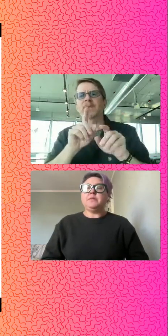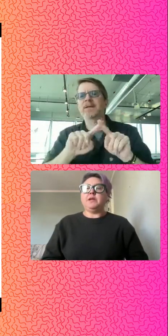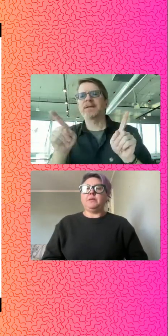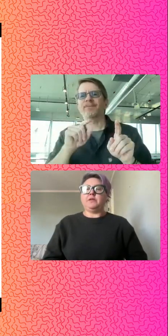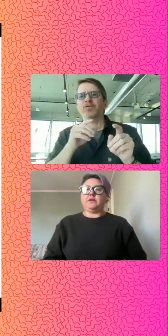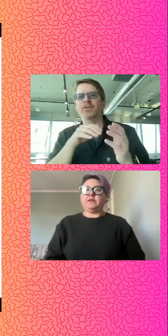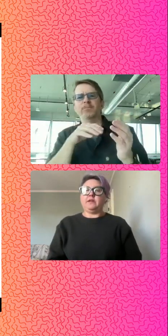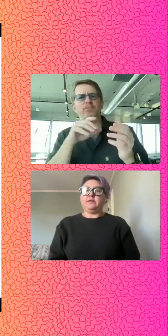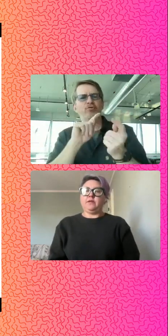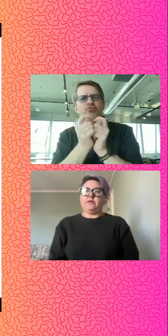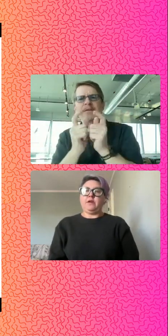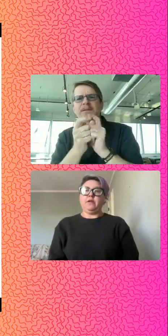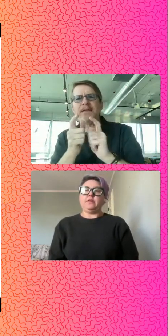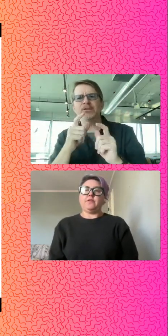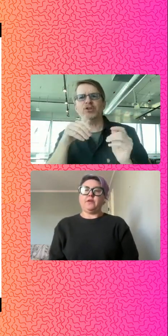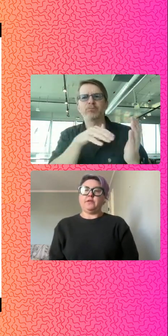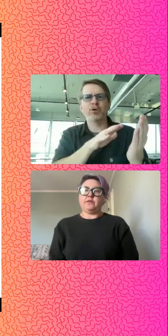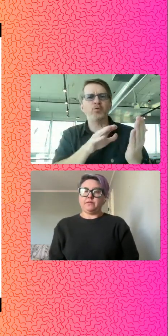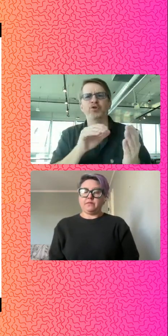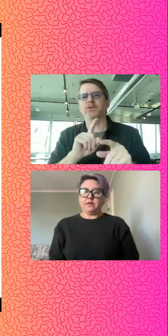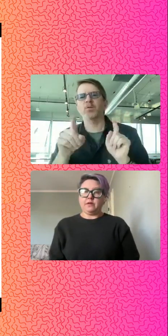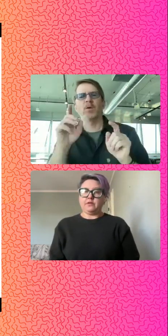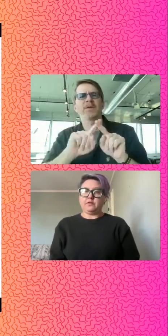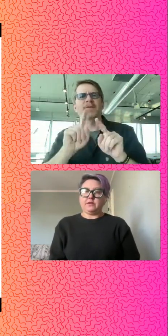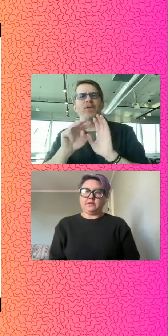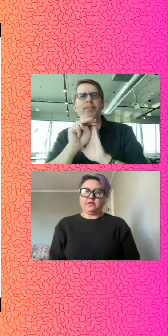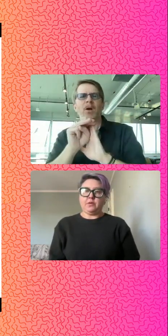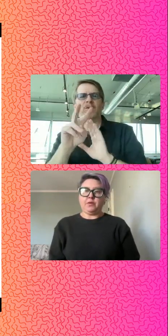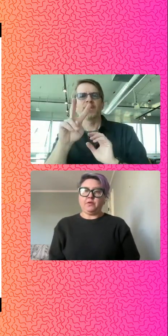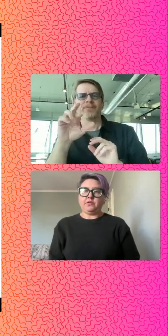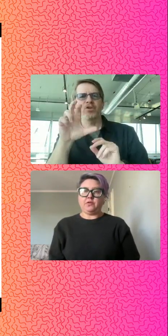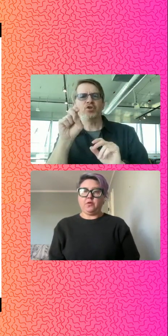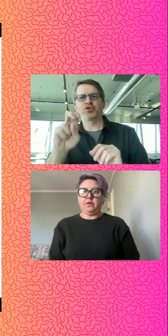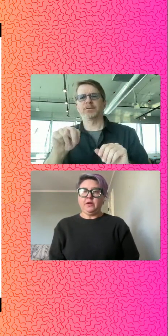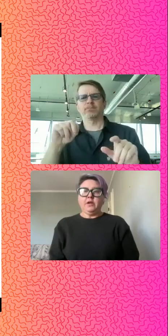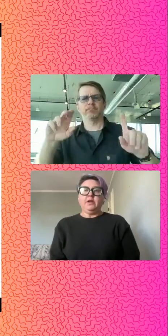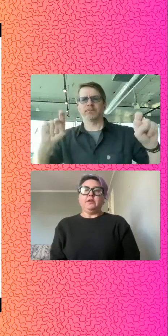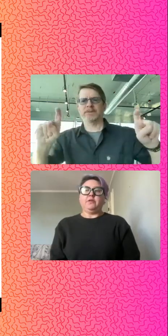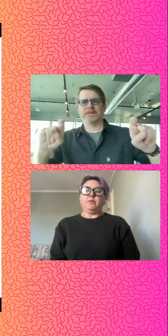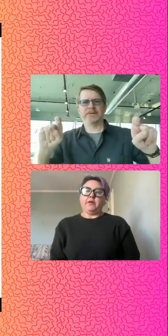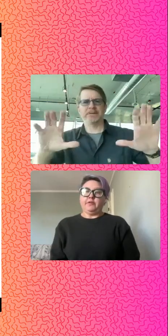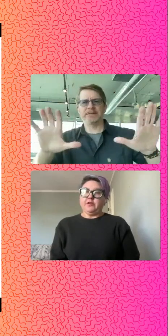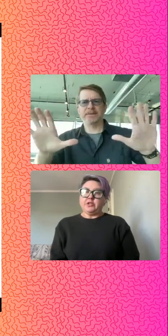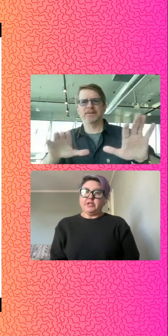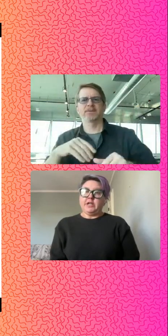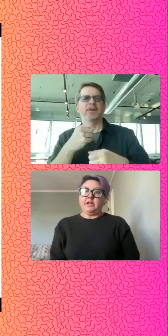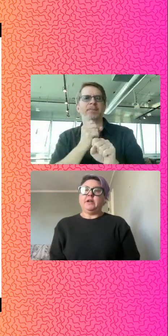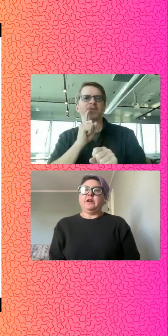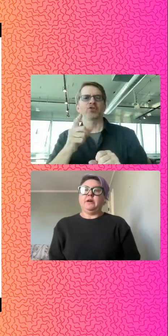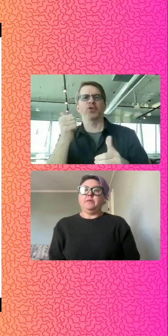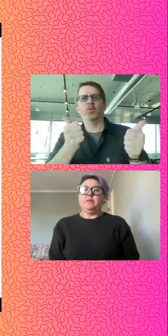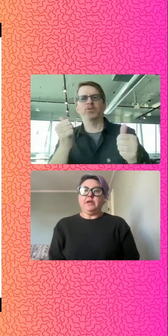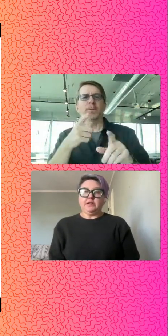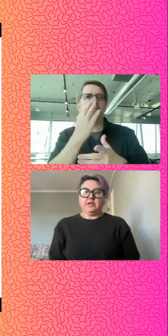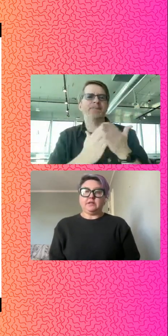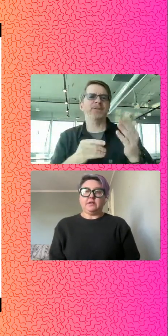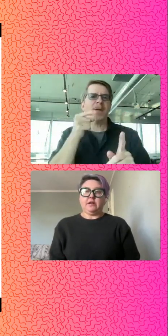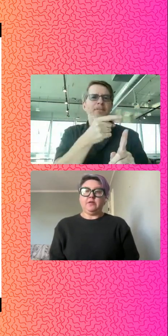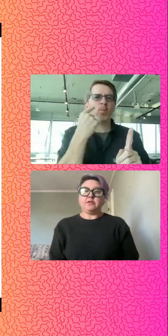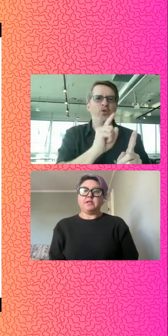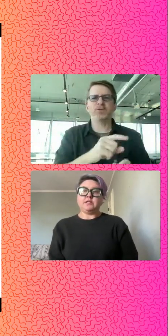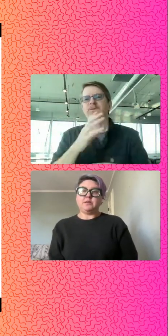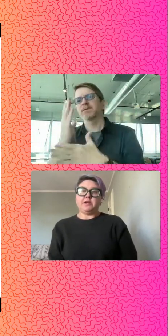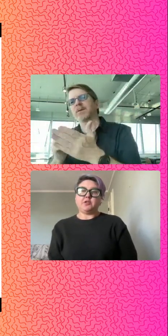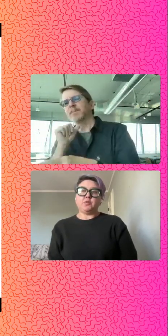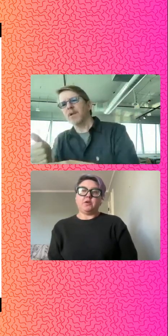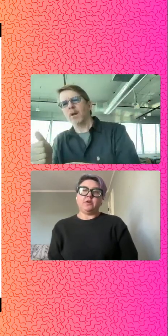well, being able to test things here and there as far as the translation approach or the different model versioning. We could test a lot